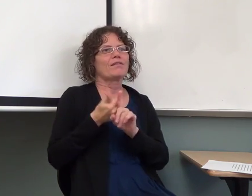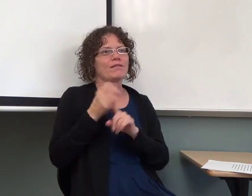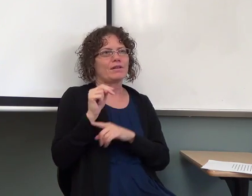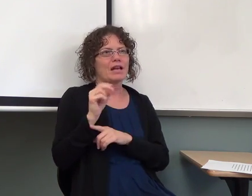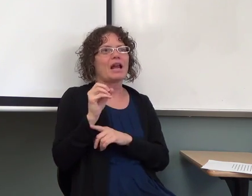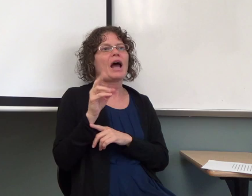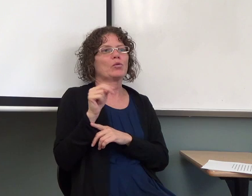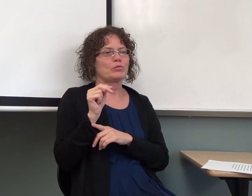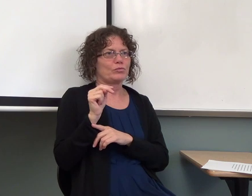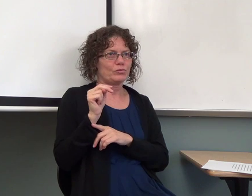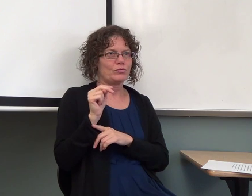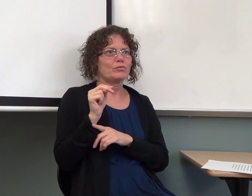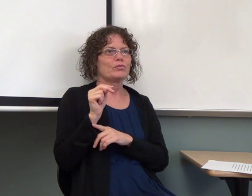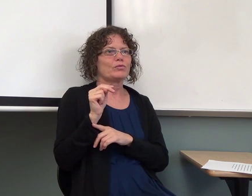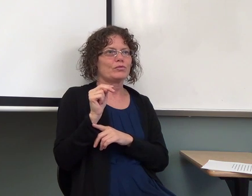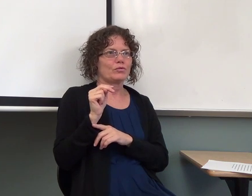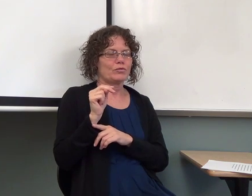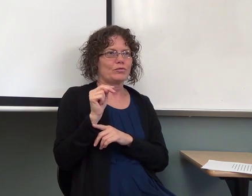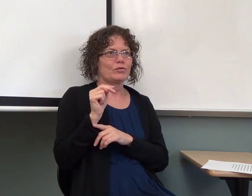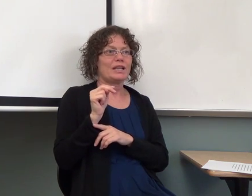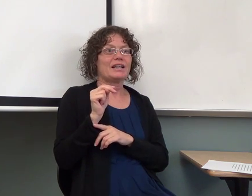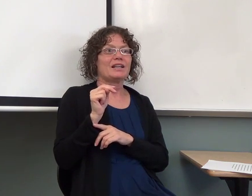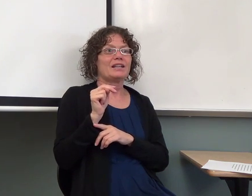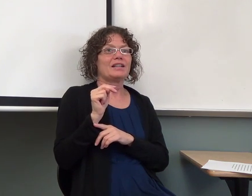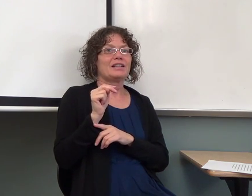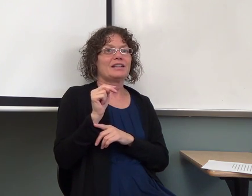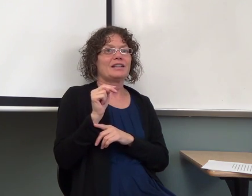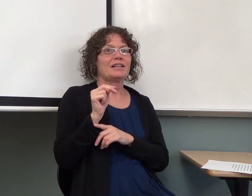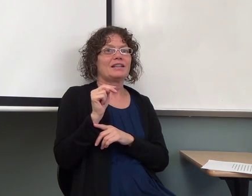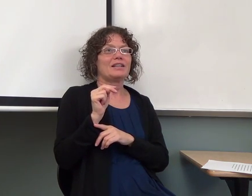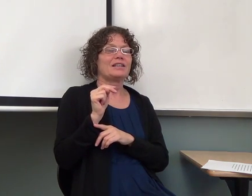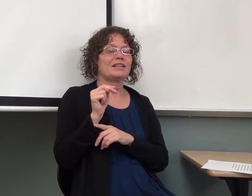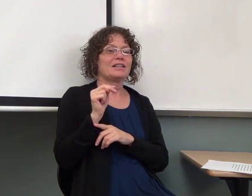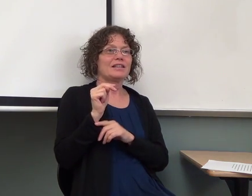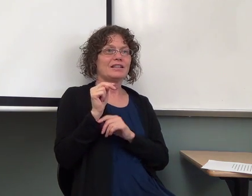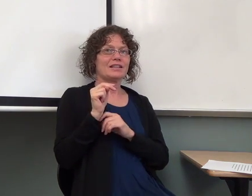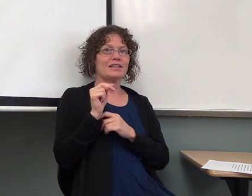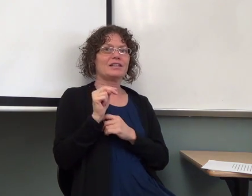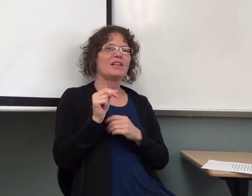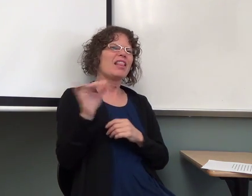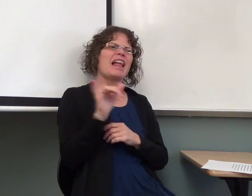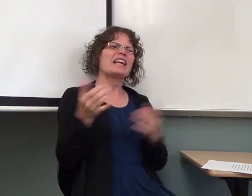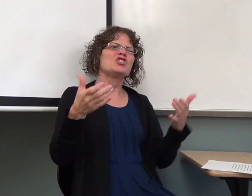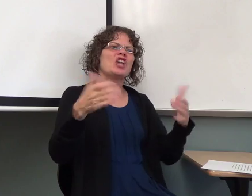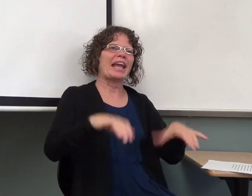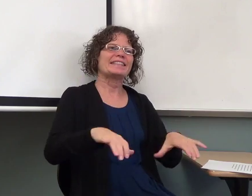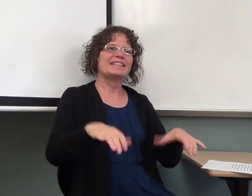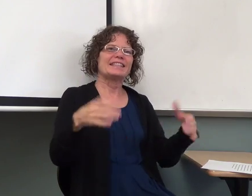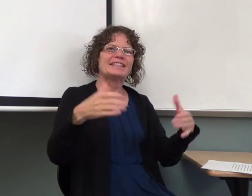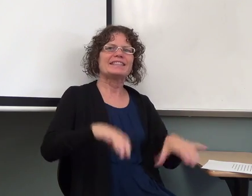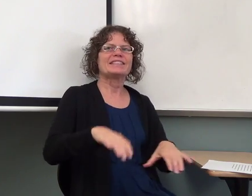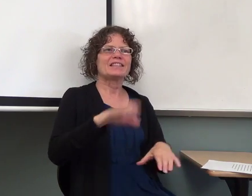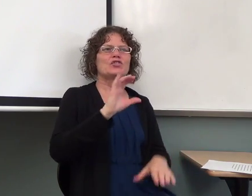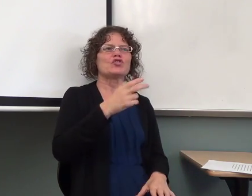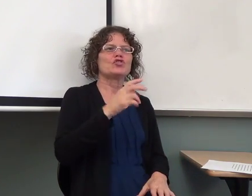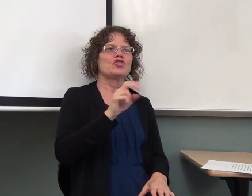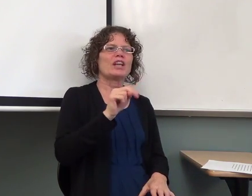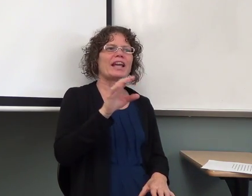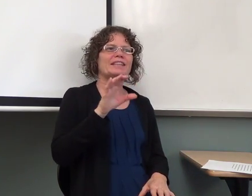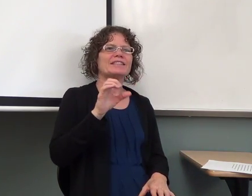Oh man, how can that be a thing? Well, someone's odds? Chances. Chances. Nice job. Nice. So that's like a synonym, right? It's